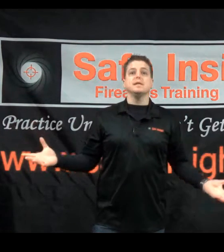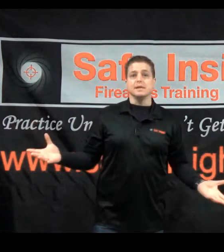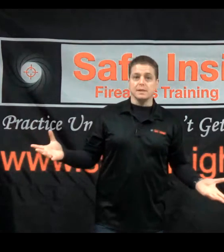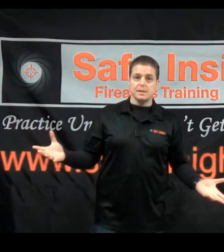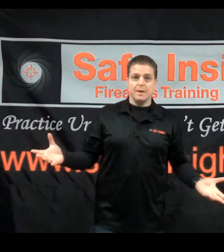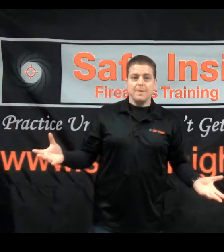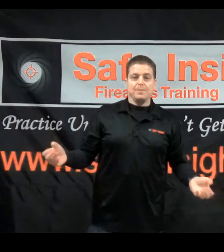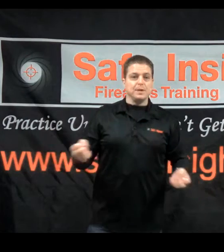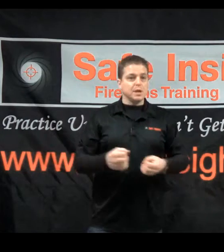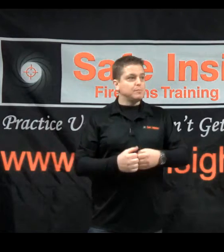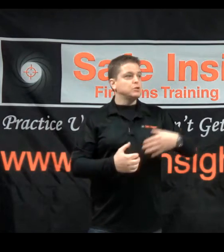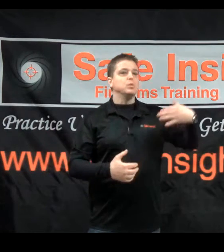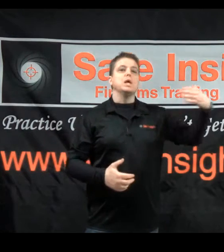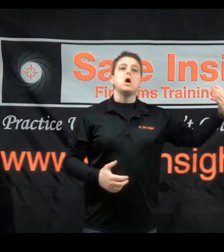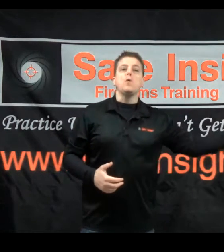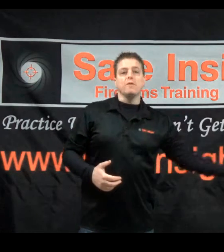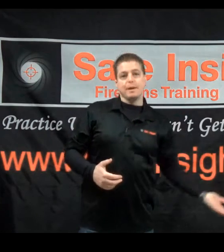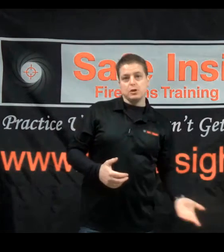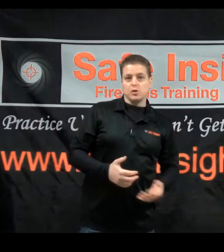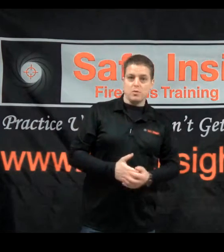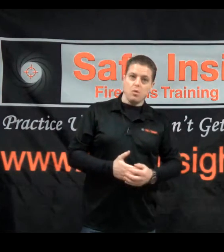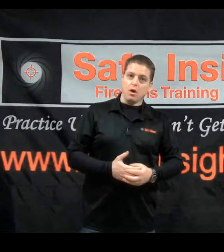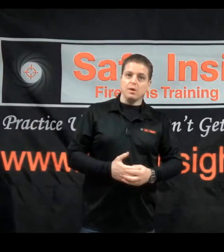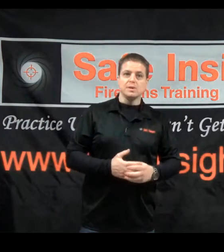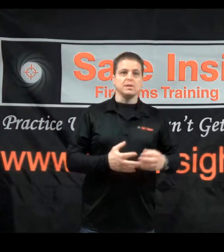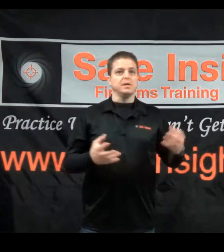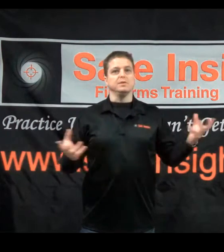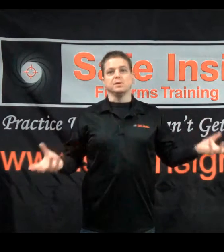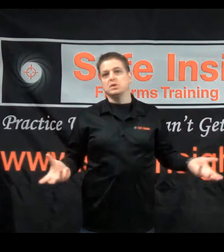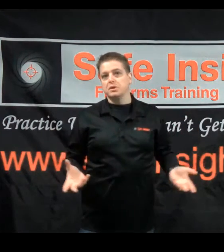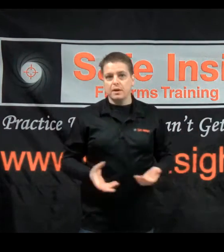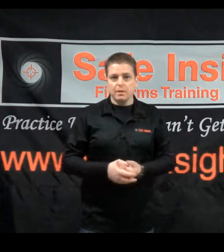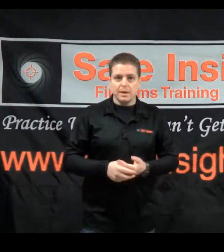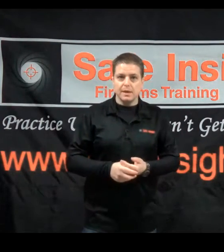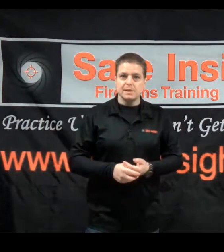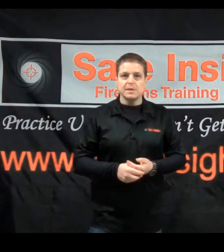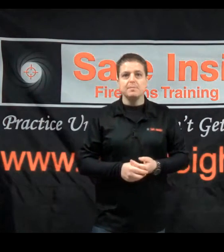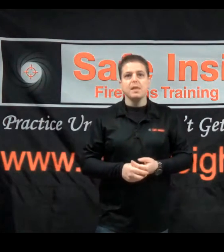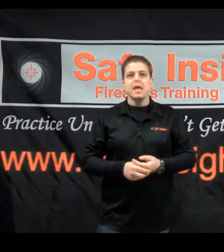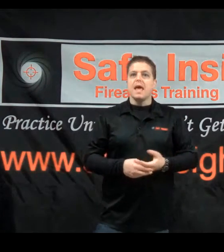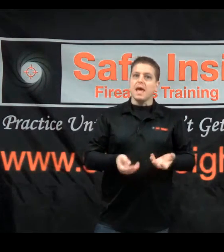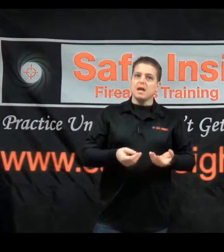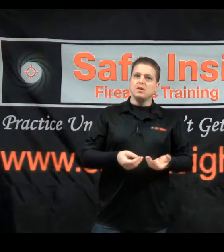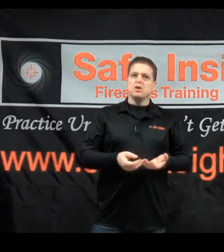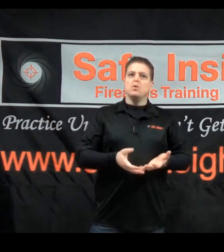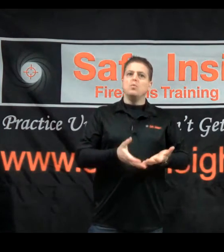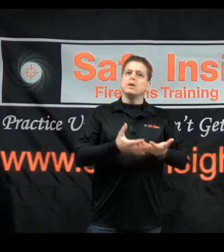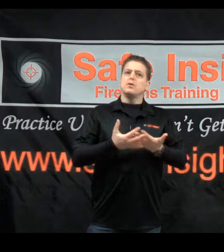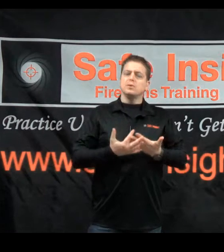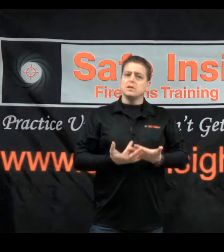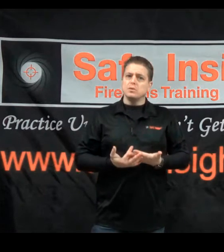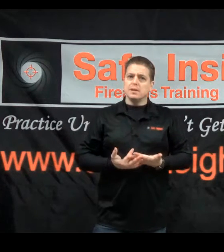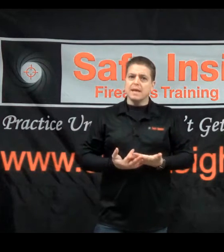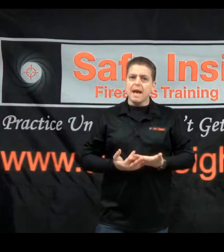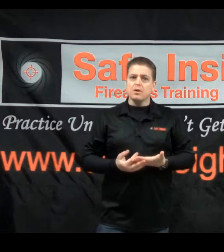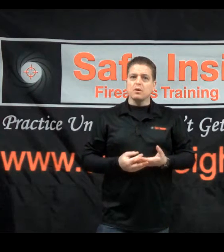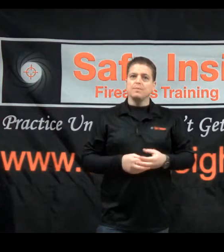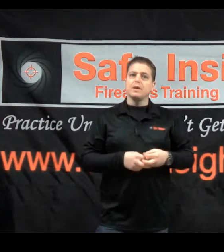this? This object will not over-penetrate walls, it'll disintegrate when it hits them, and when it goes into an attacker, it